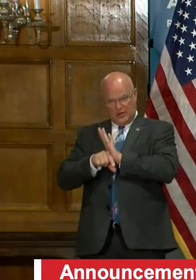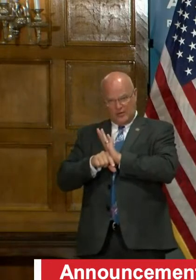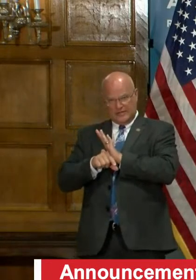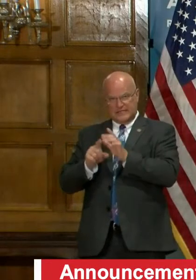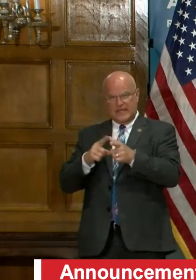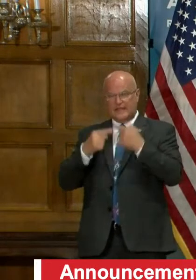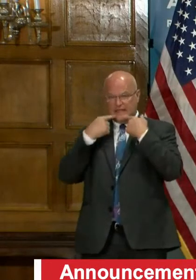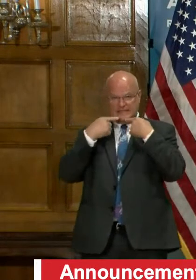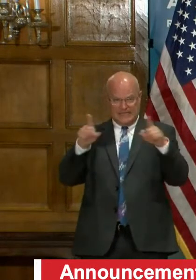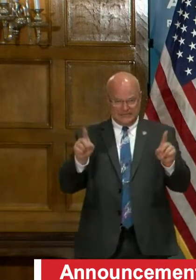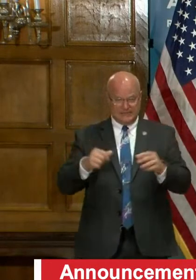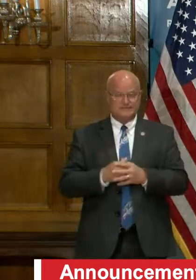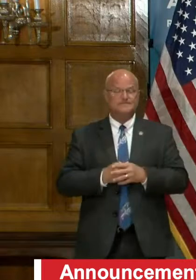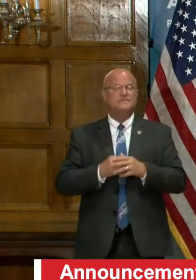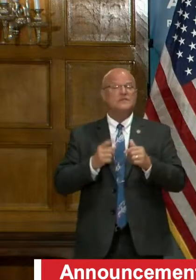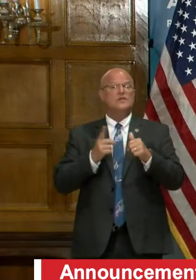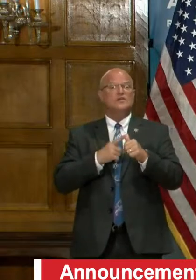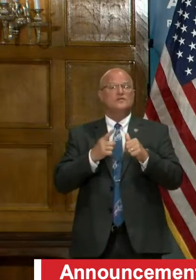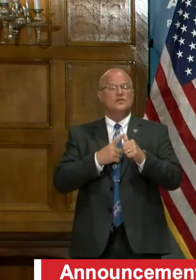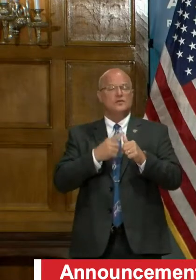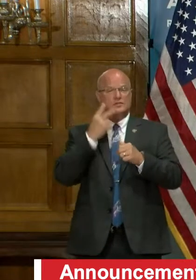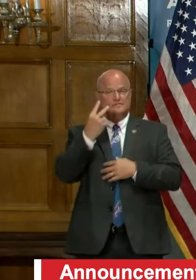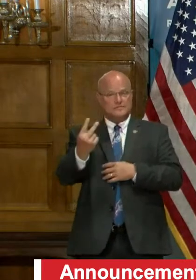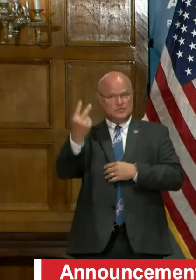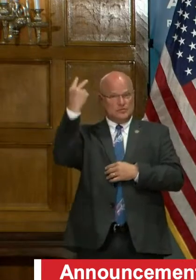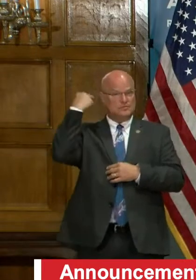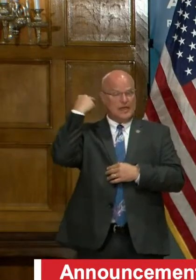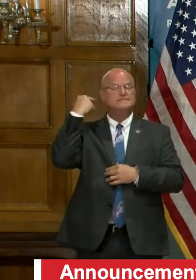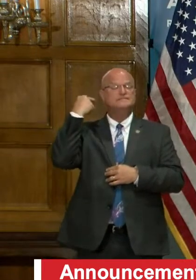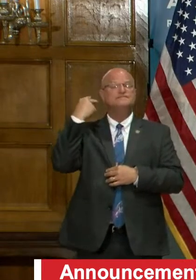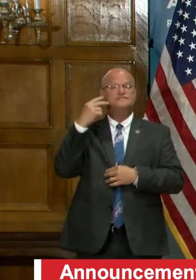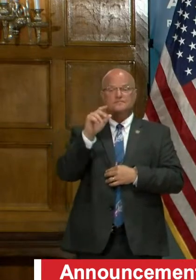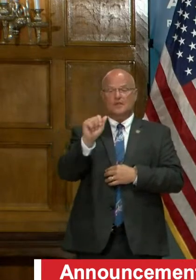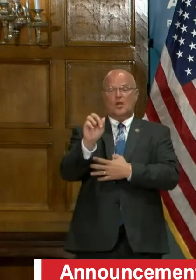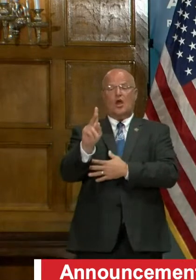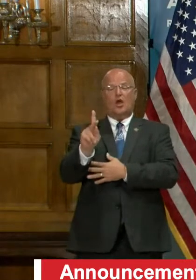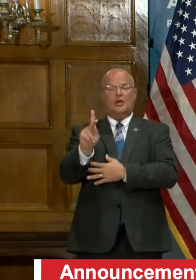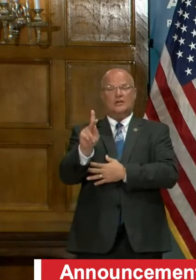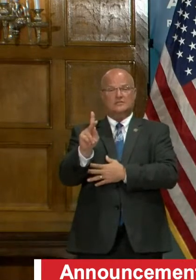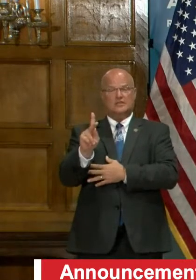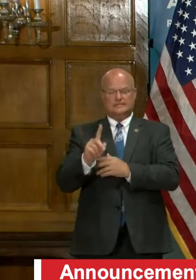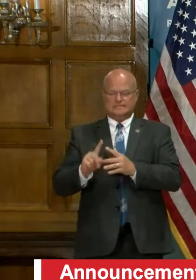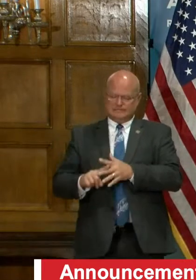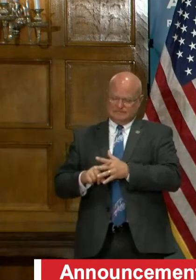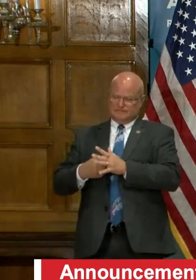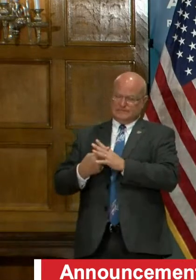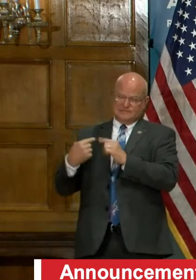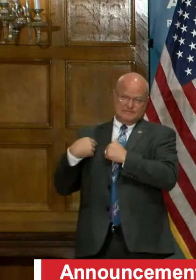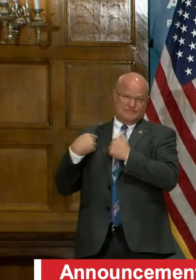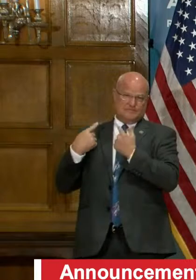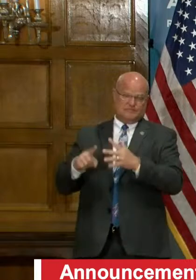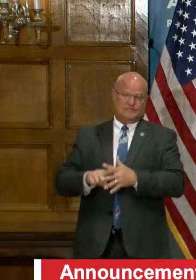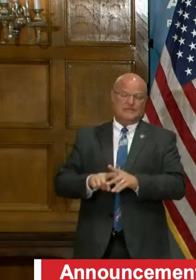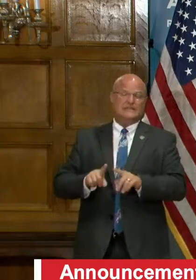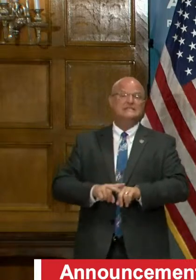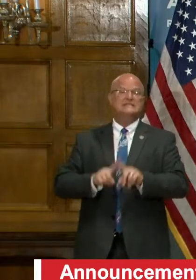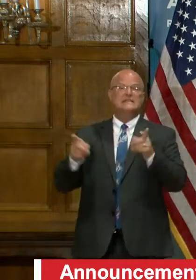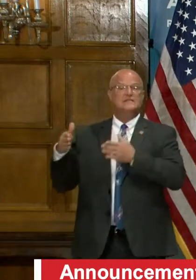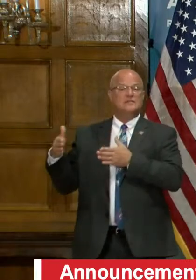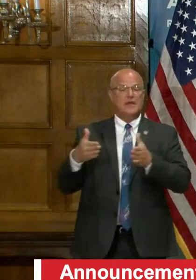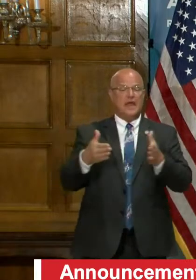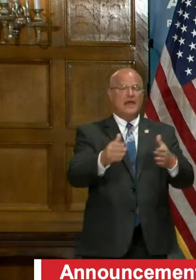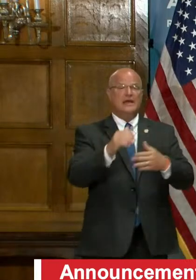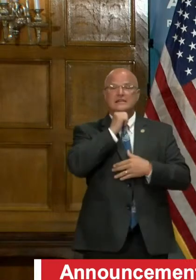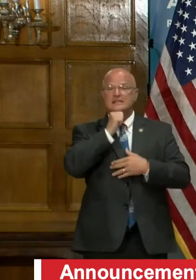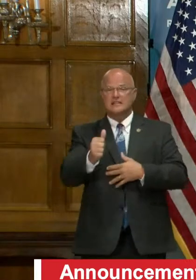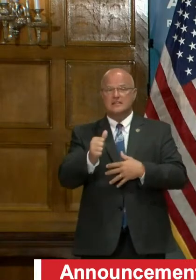make the announcement. But first, let's reflect back. Arkansas, from the very beginning, took a different path and